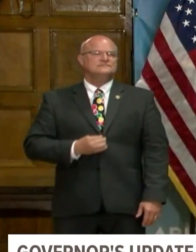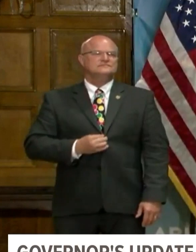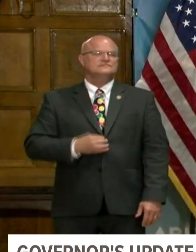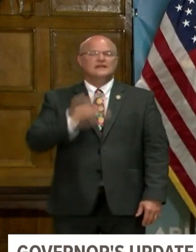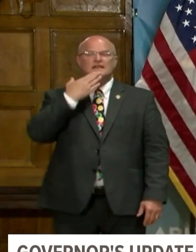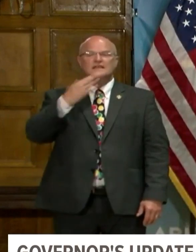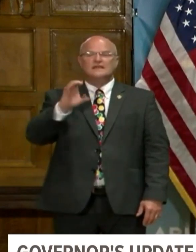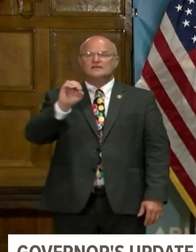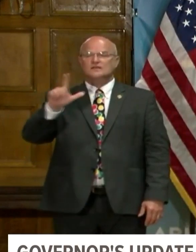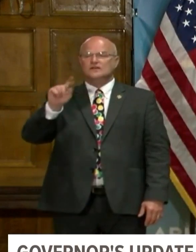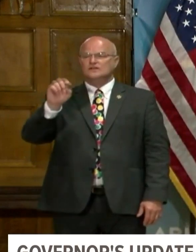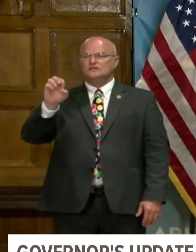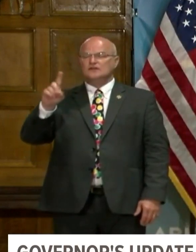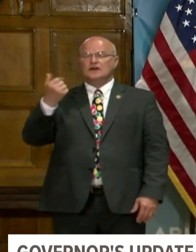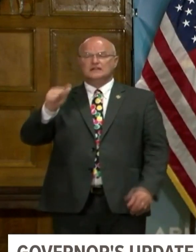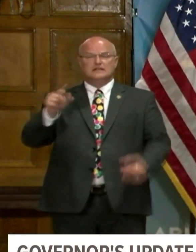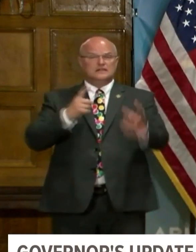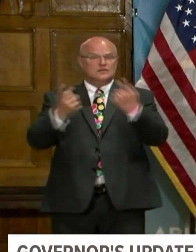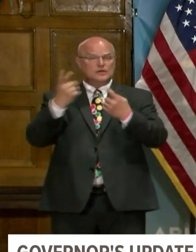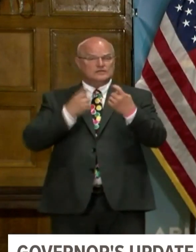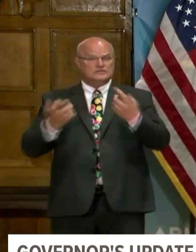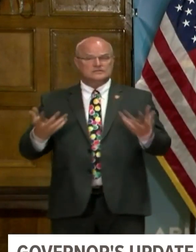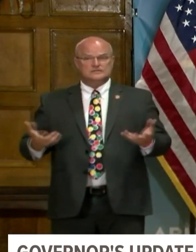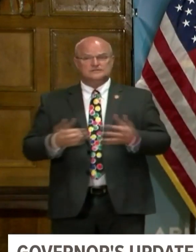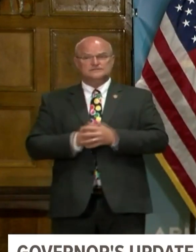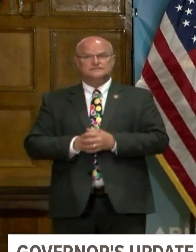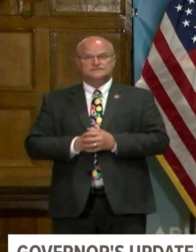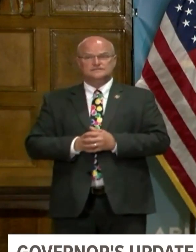Thank you, Colonel Todd. With that, we'll take any questions.